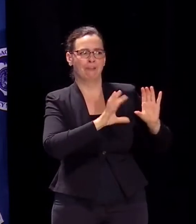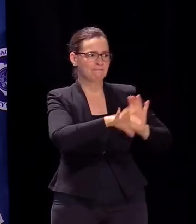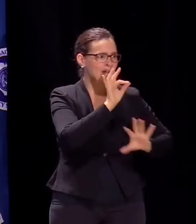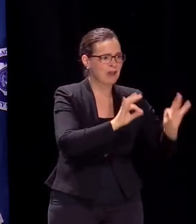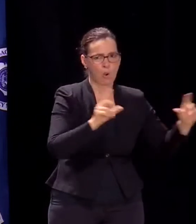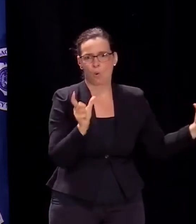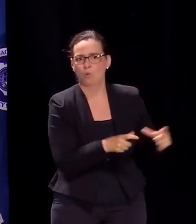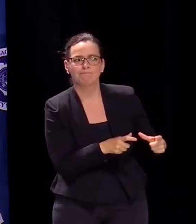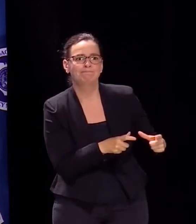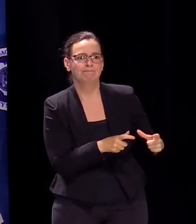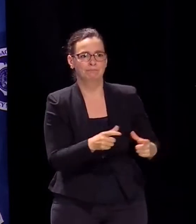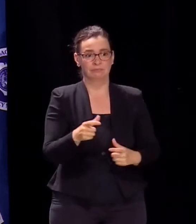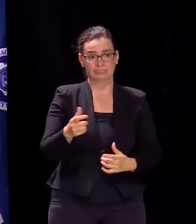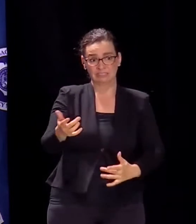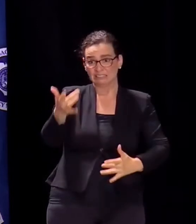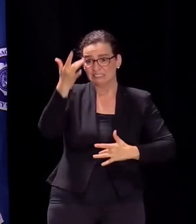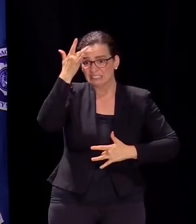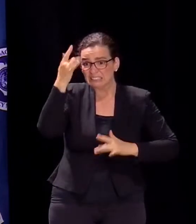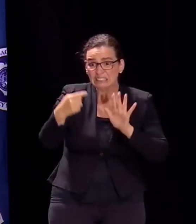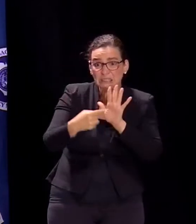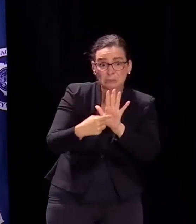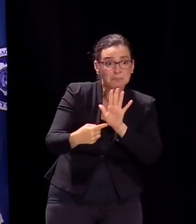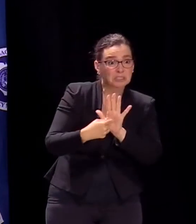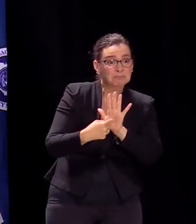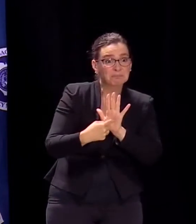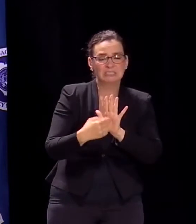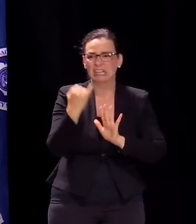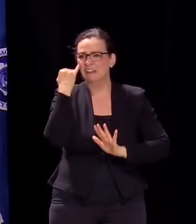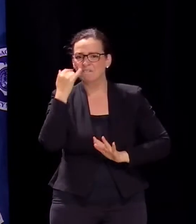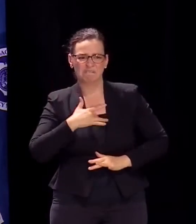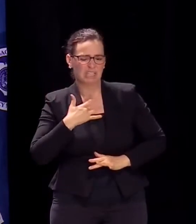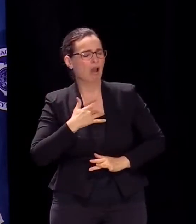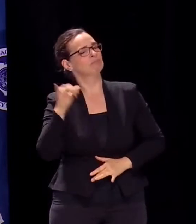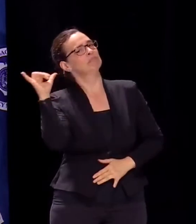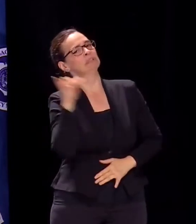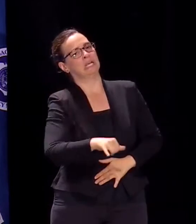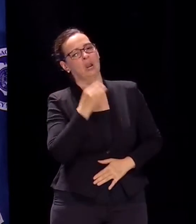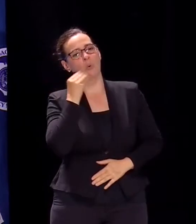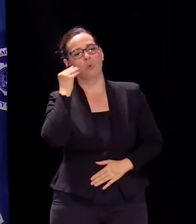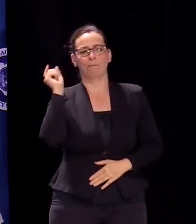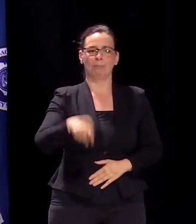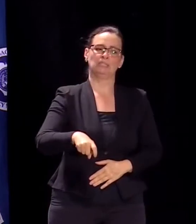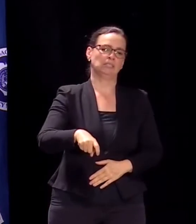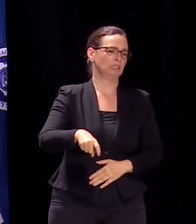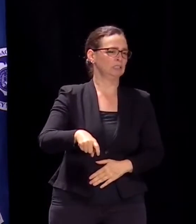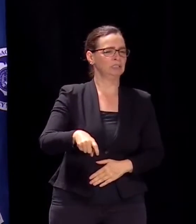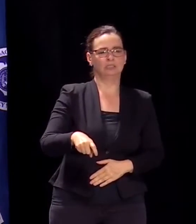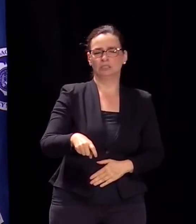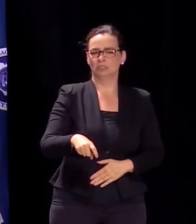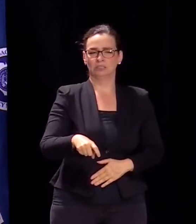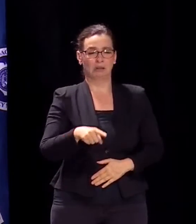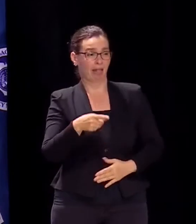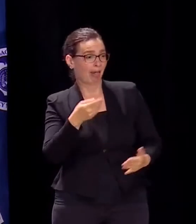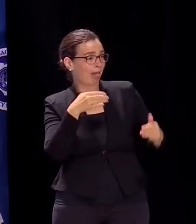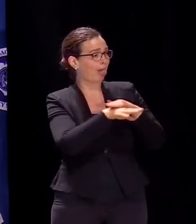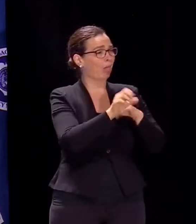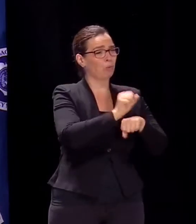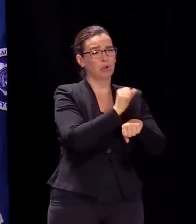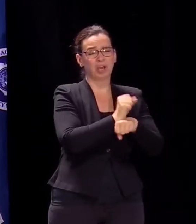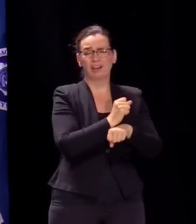home and get tested. That's what's important here. We can't have one person going to work, not feeling well, work in